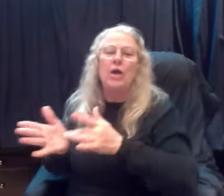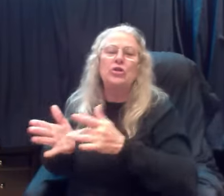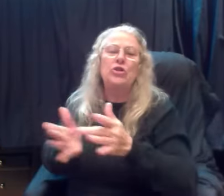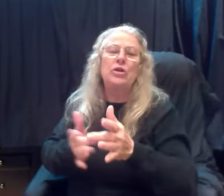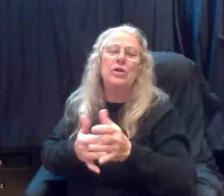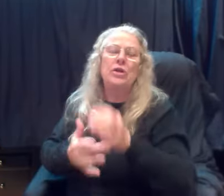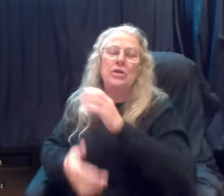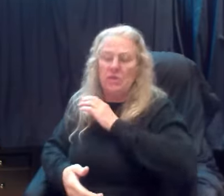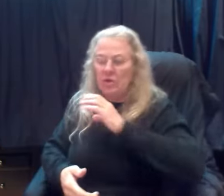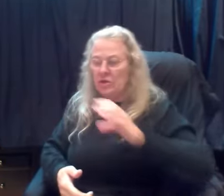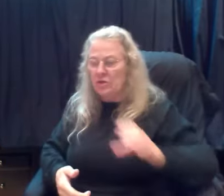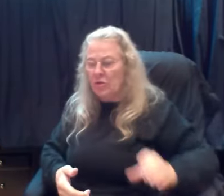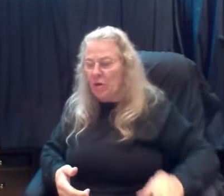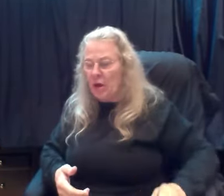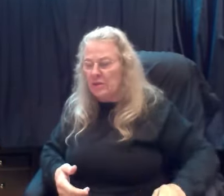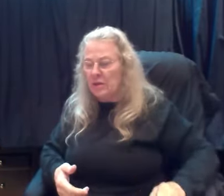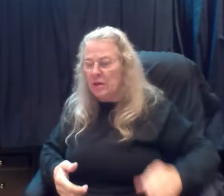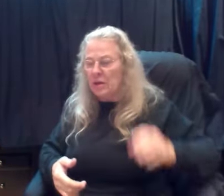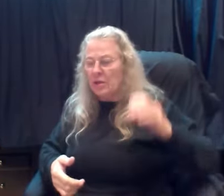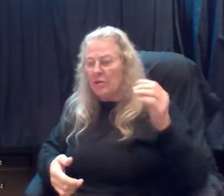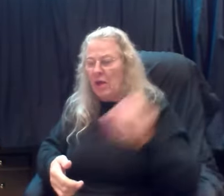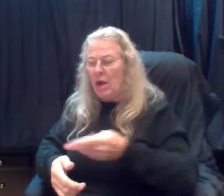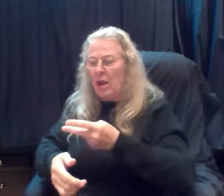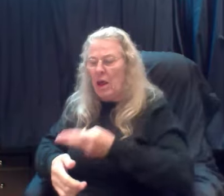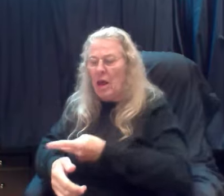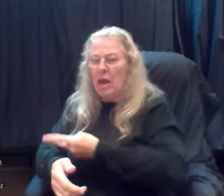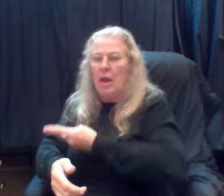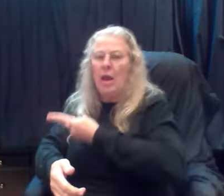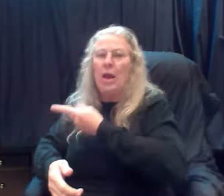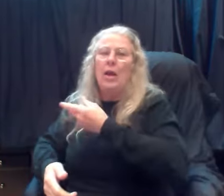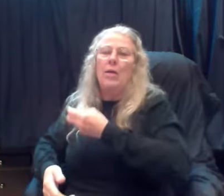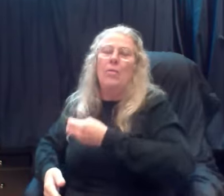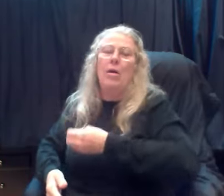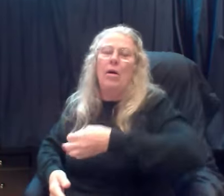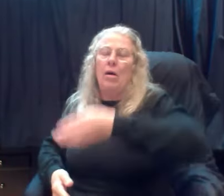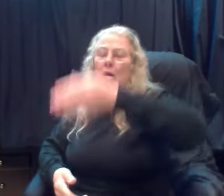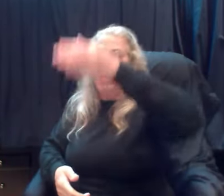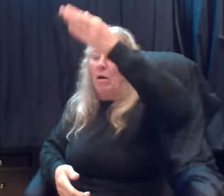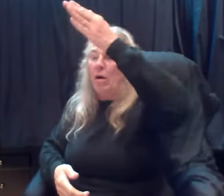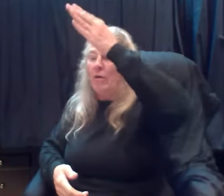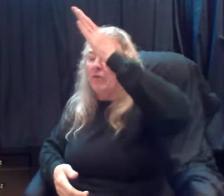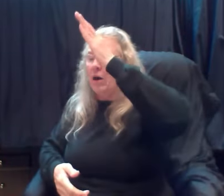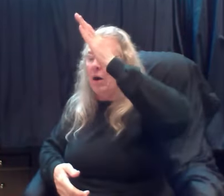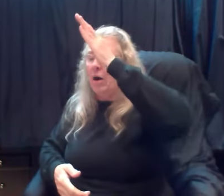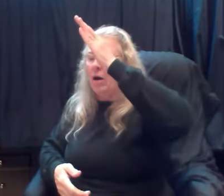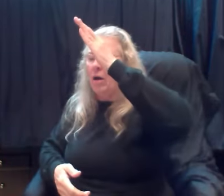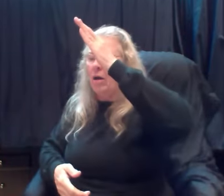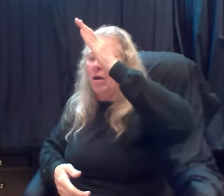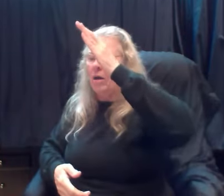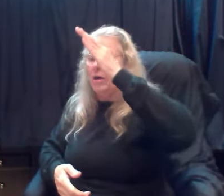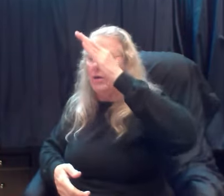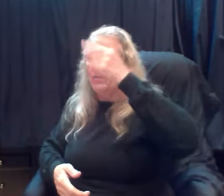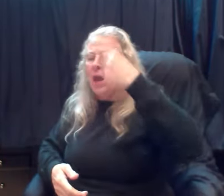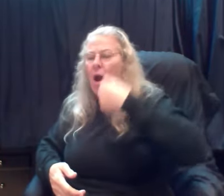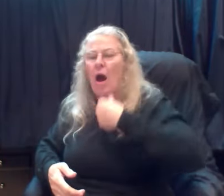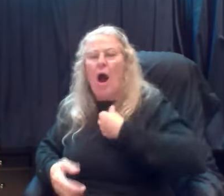Jesus Christ, the Lamb of God. I